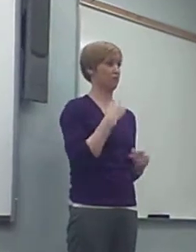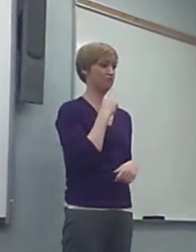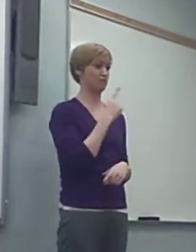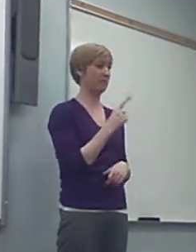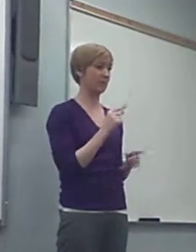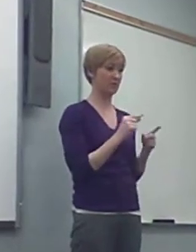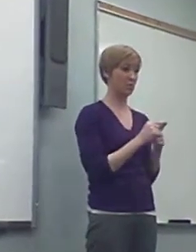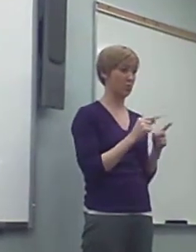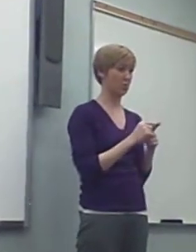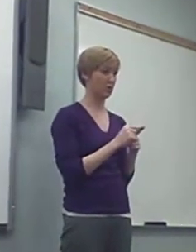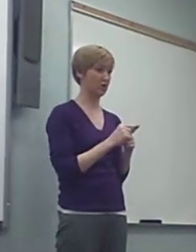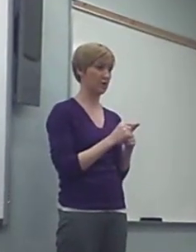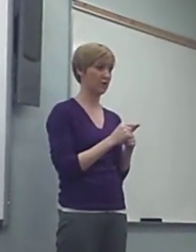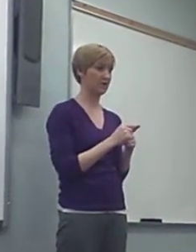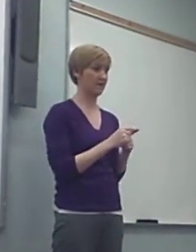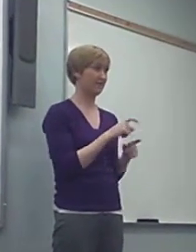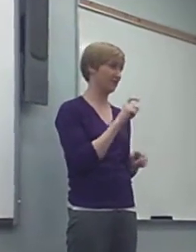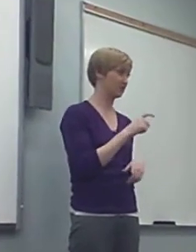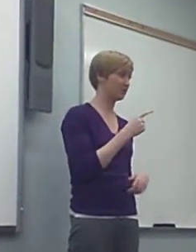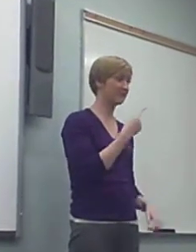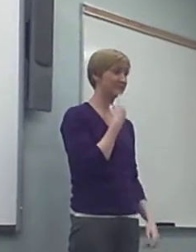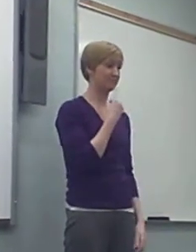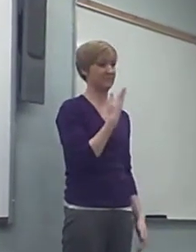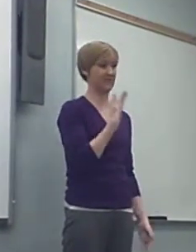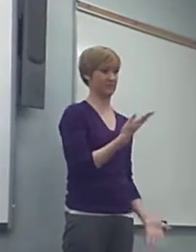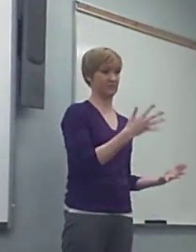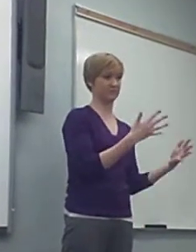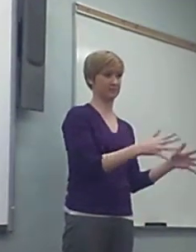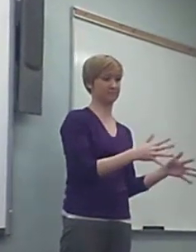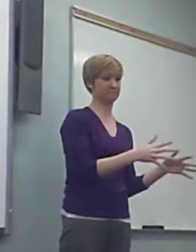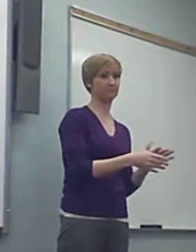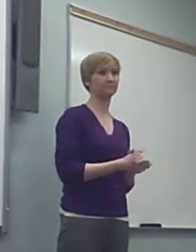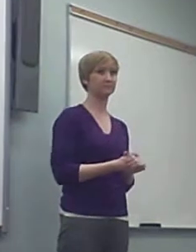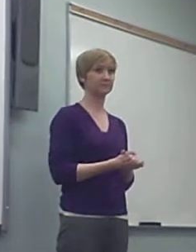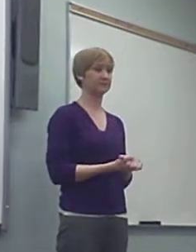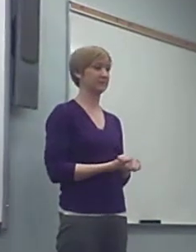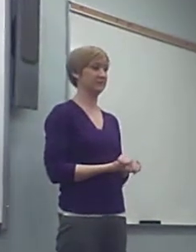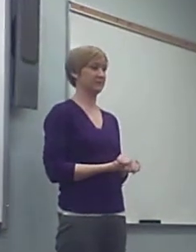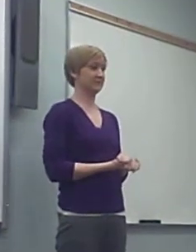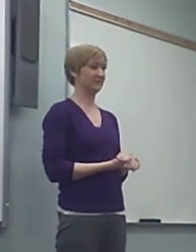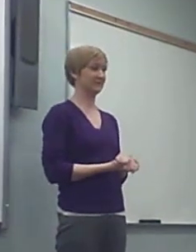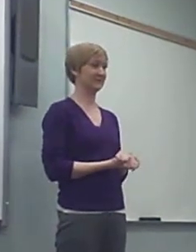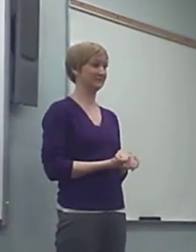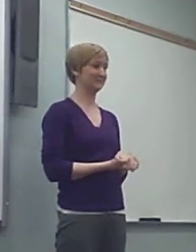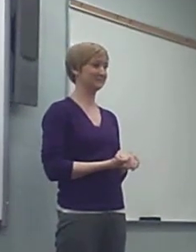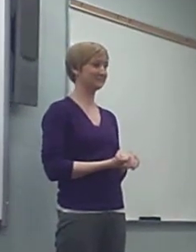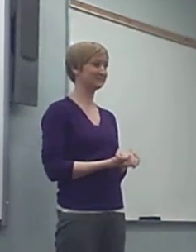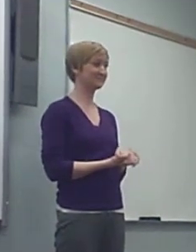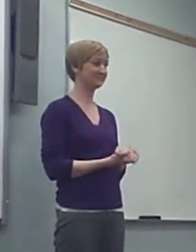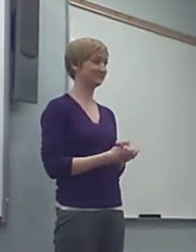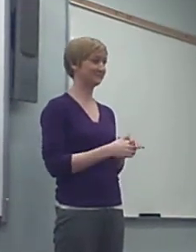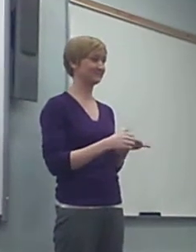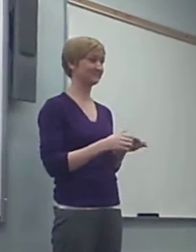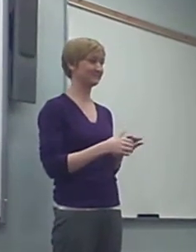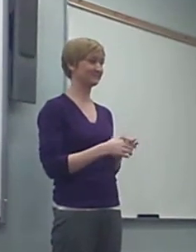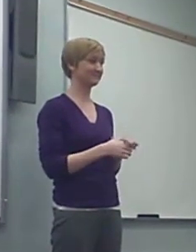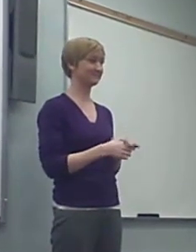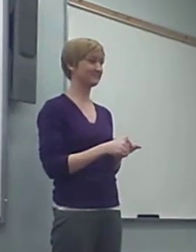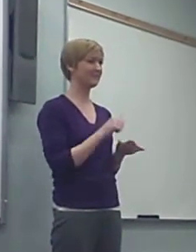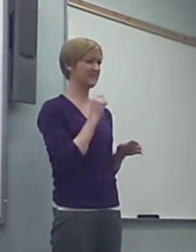So, but this person's giving me feedback, and I'm like, well, thank you. Yes, this is trip. I said, what is this sign? I said, what does that sign